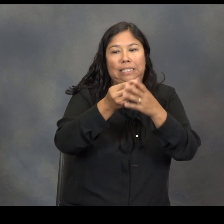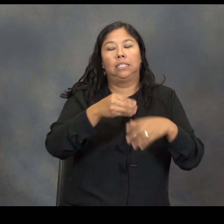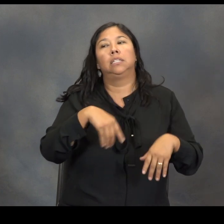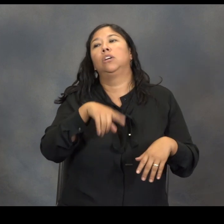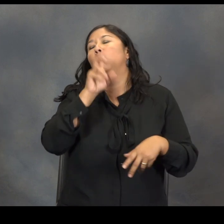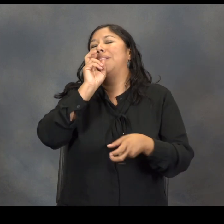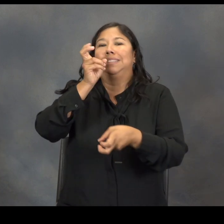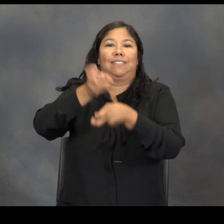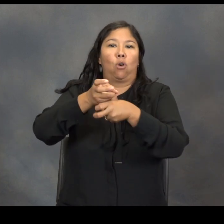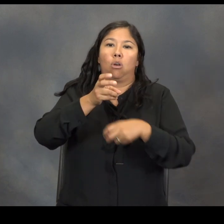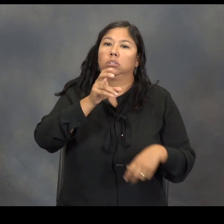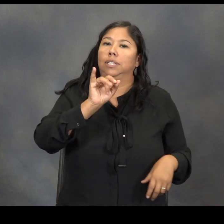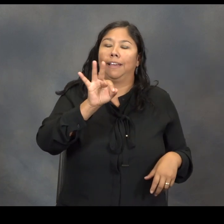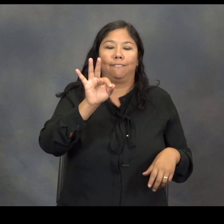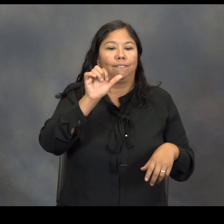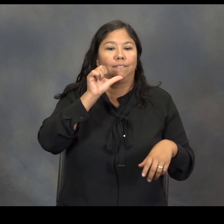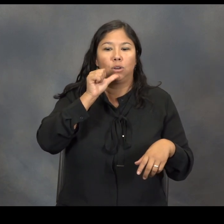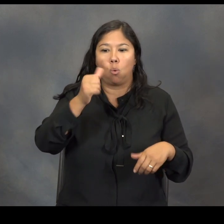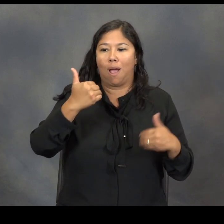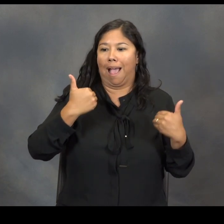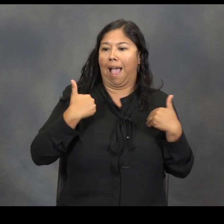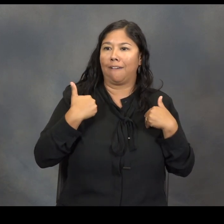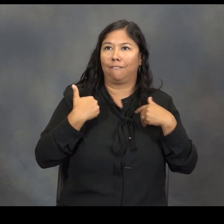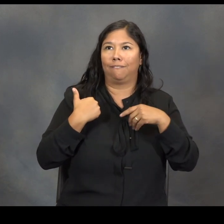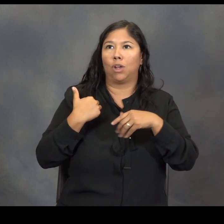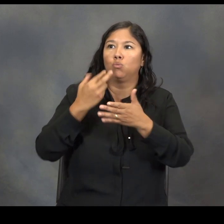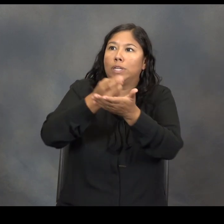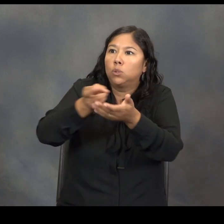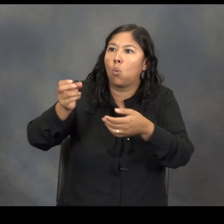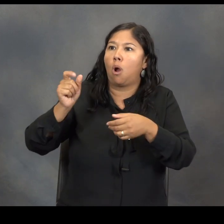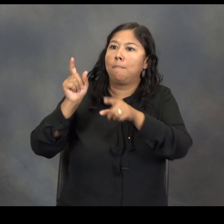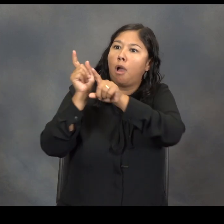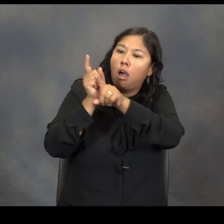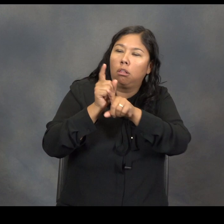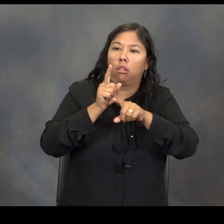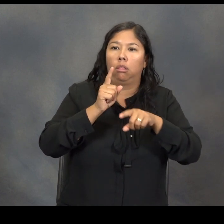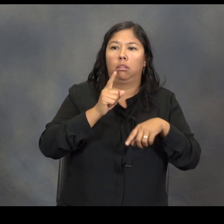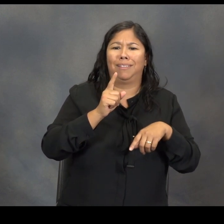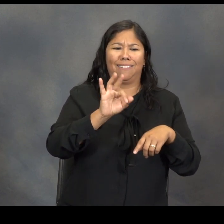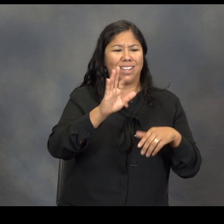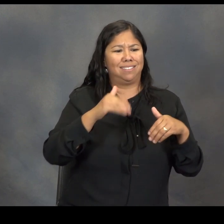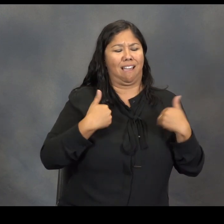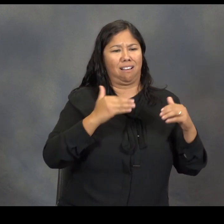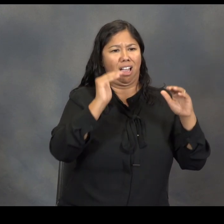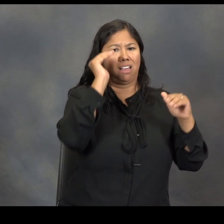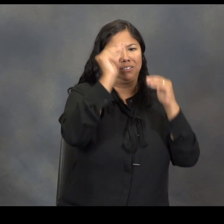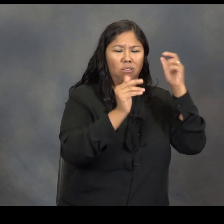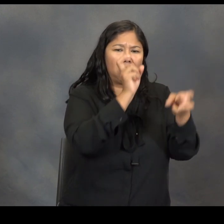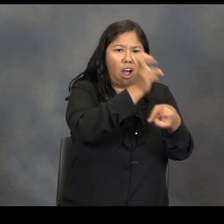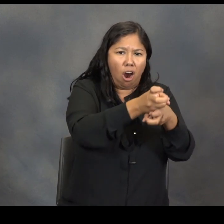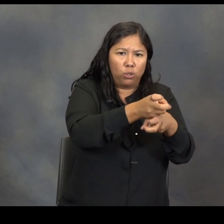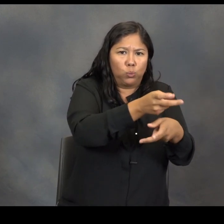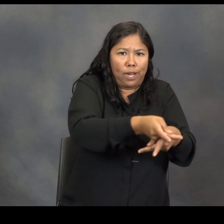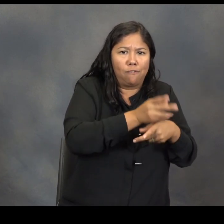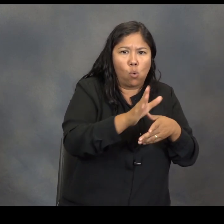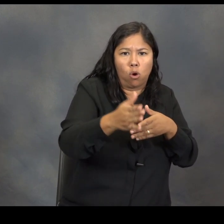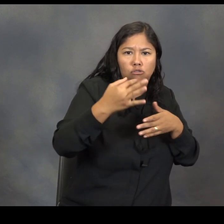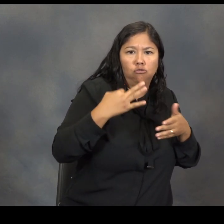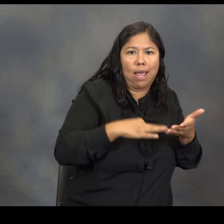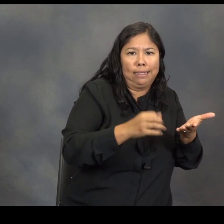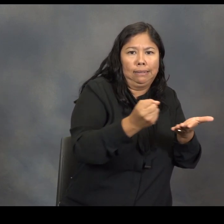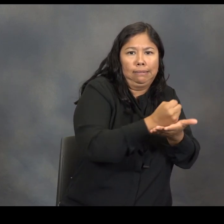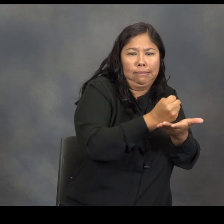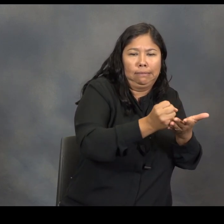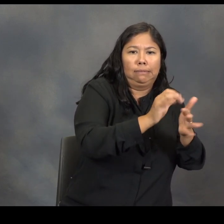or models and resources to care for your credit as a young adult. It's a big job. So what we do